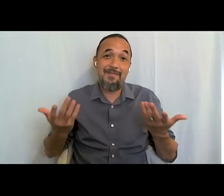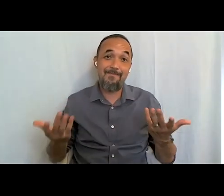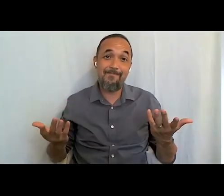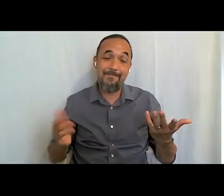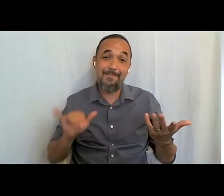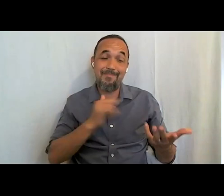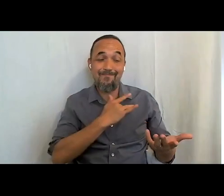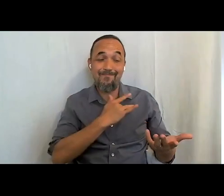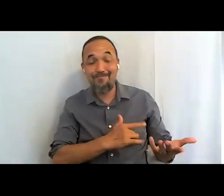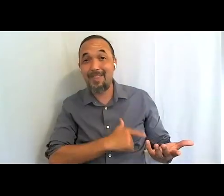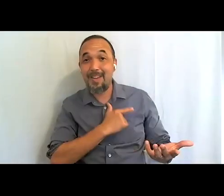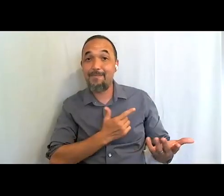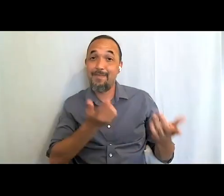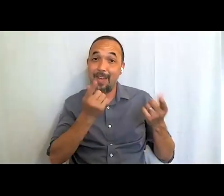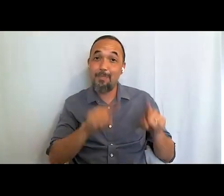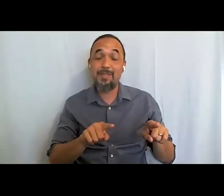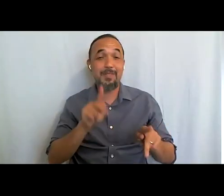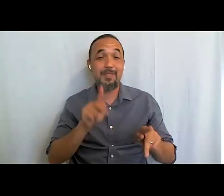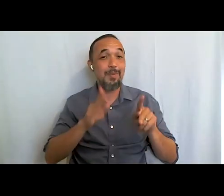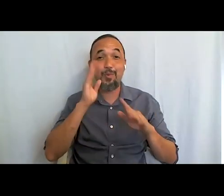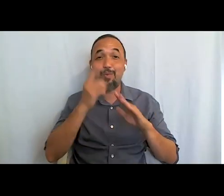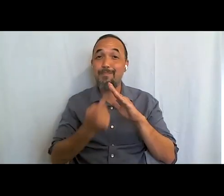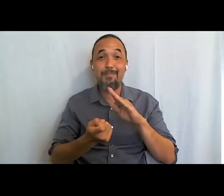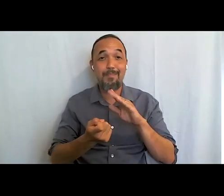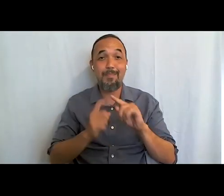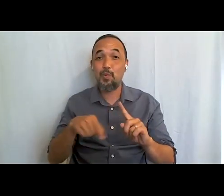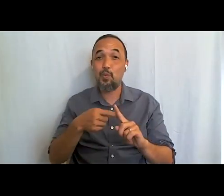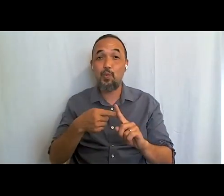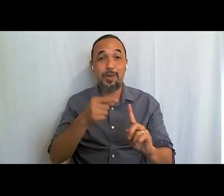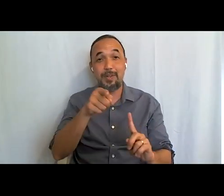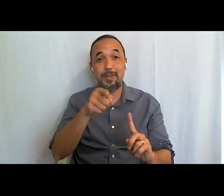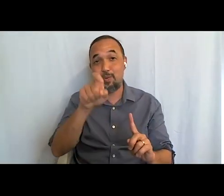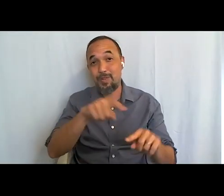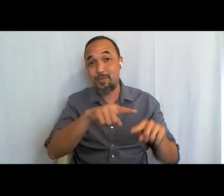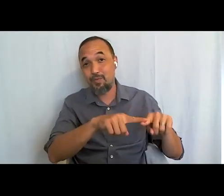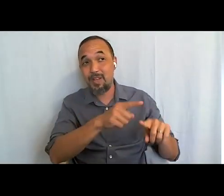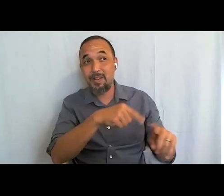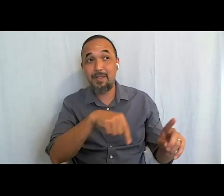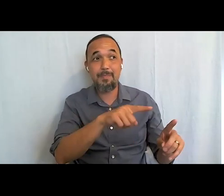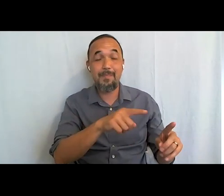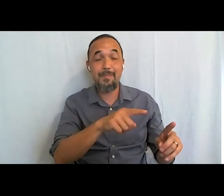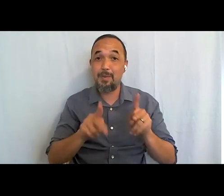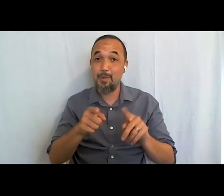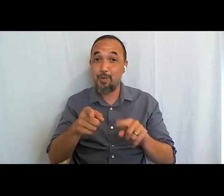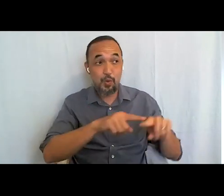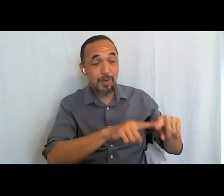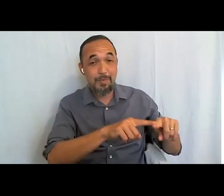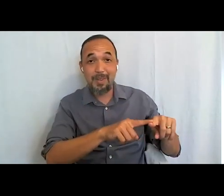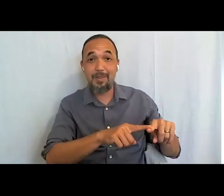There will be people who disappear when you need them. And there will be people who you depend on who can't be there